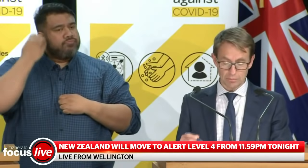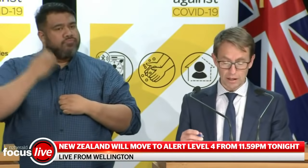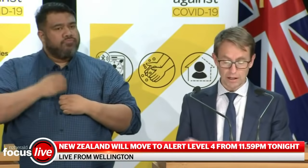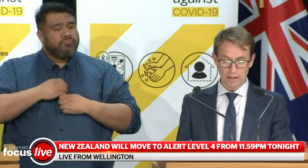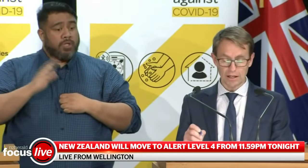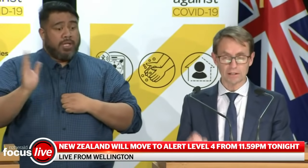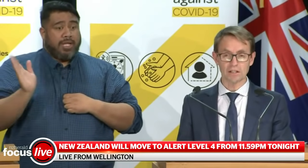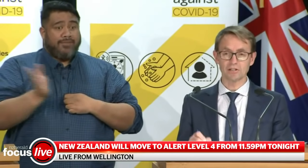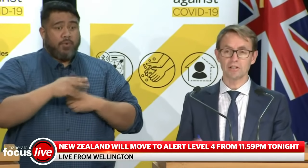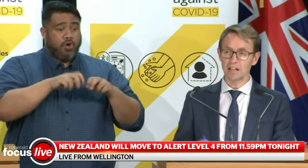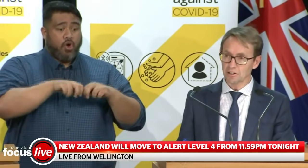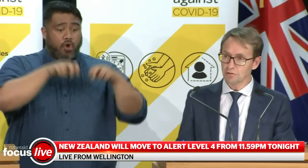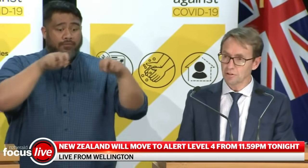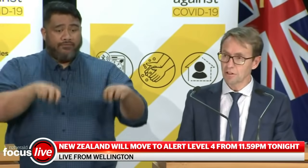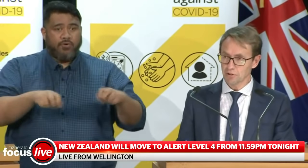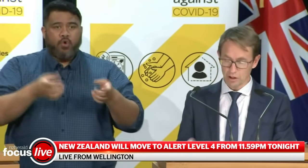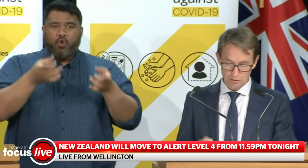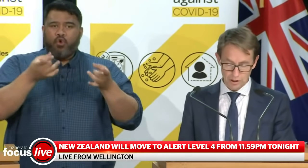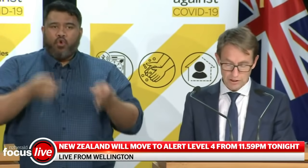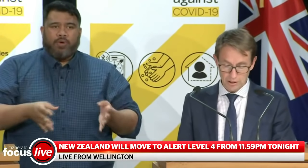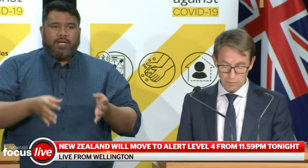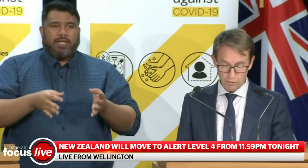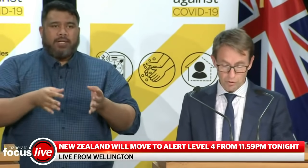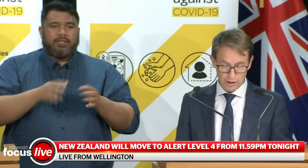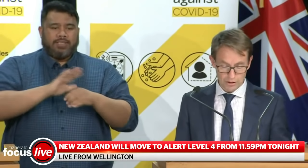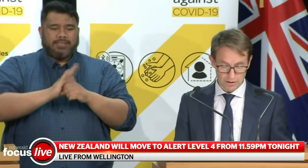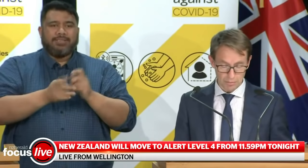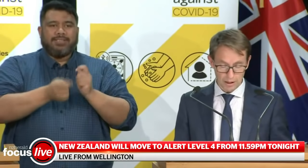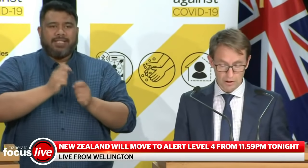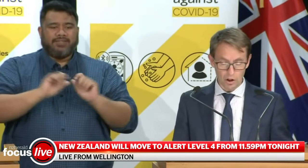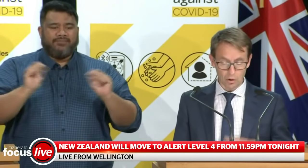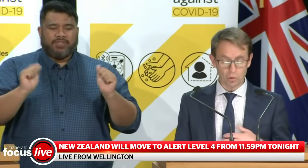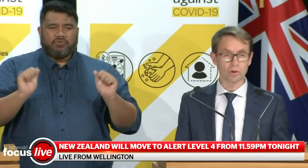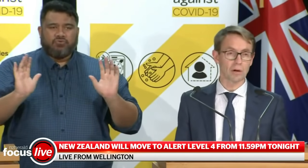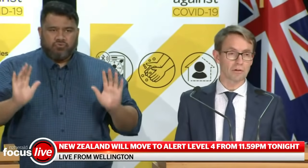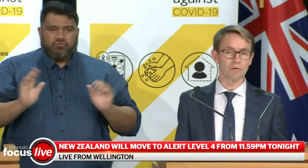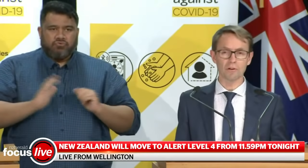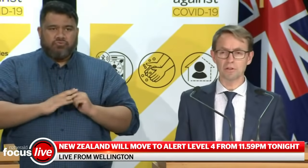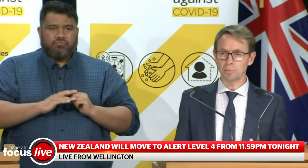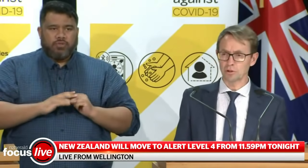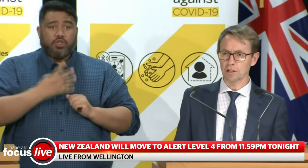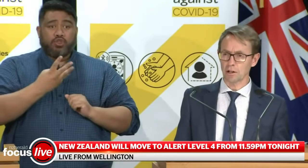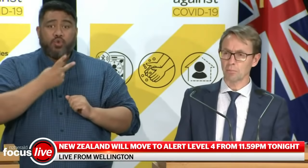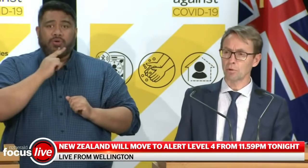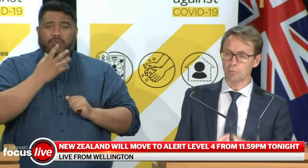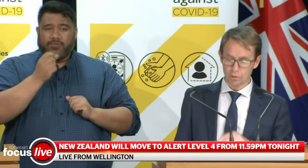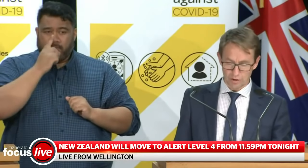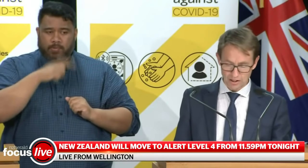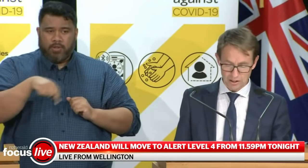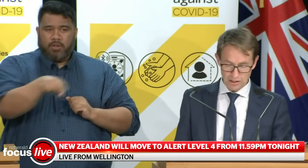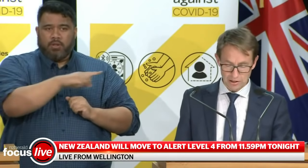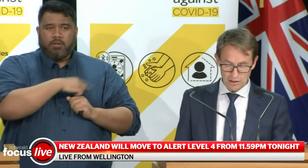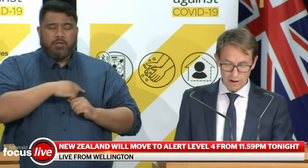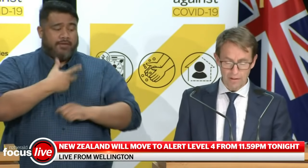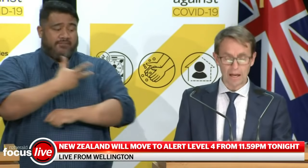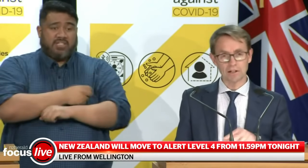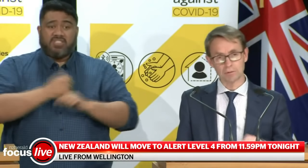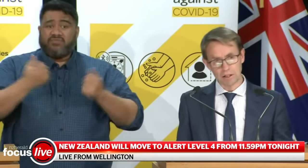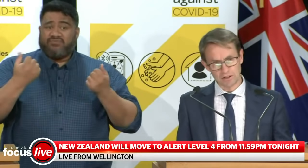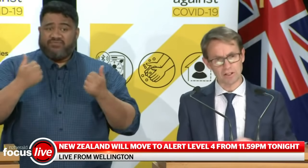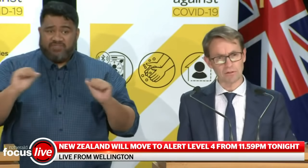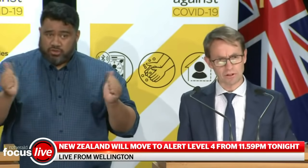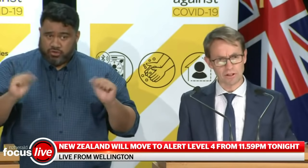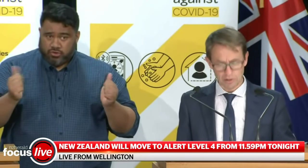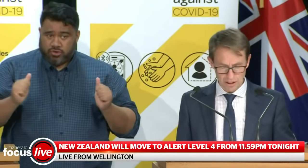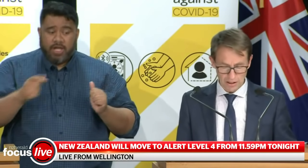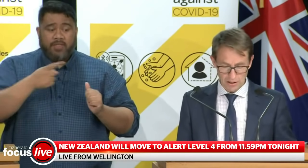who disembarked had tested negative for COVID-19 before they disembarked. All 250 personnel on board were vaccinated and had